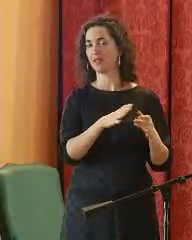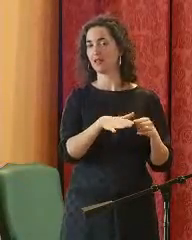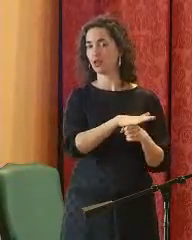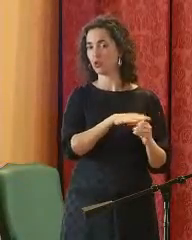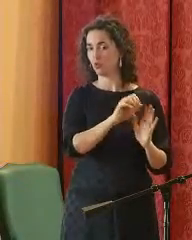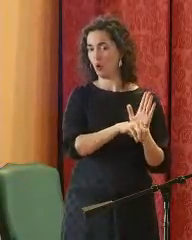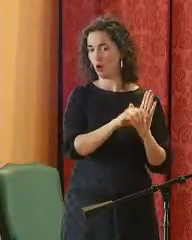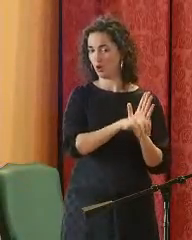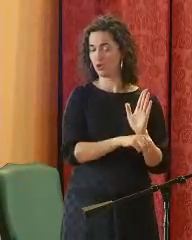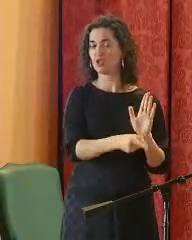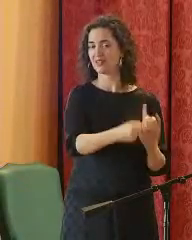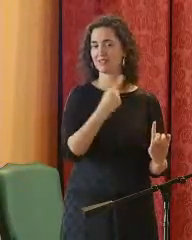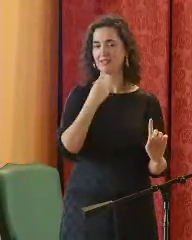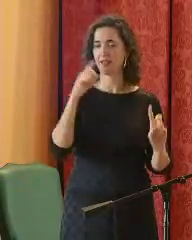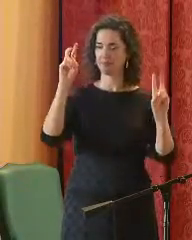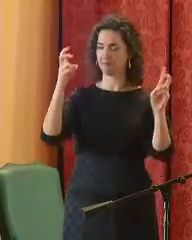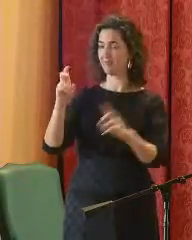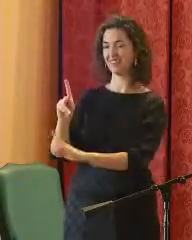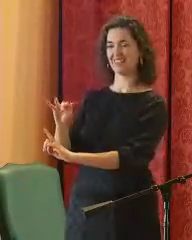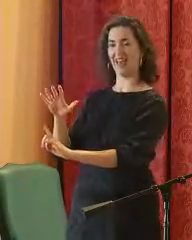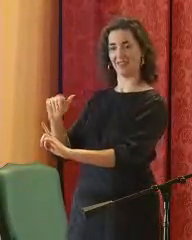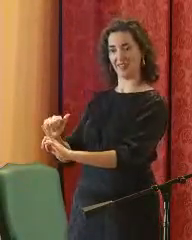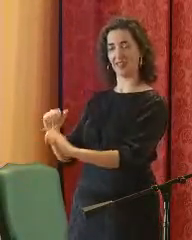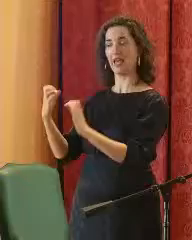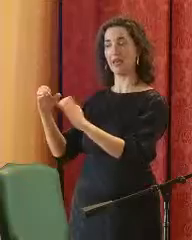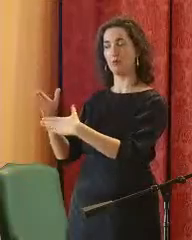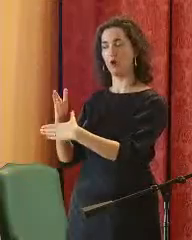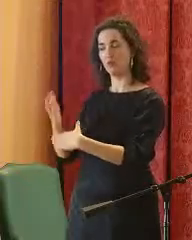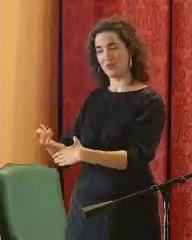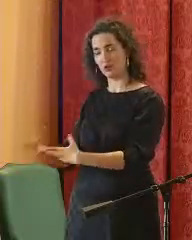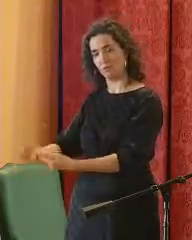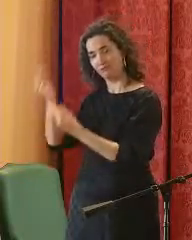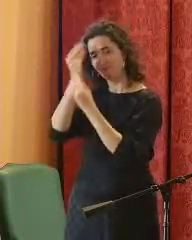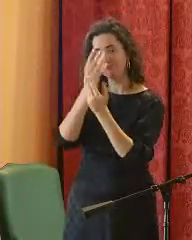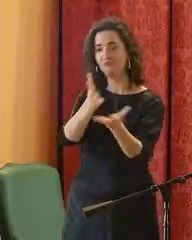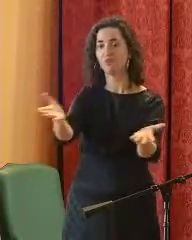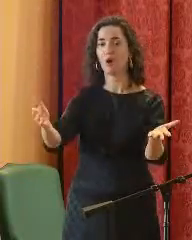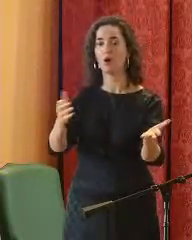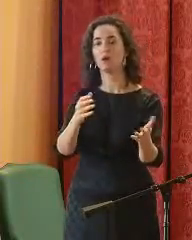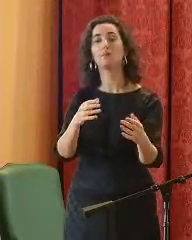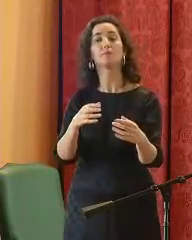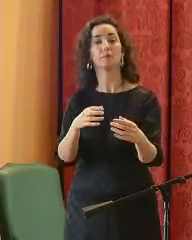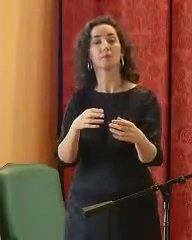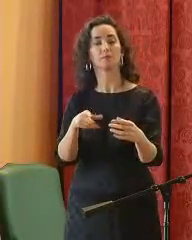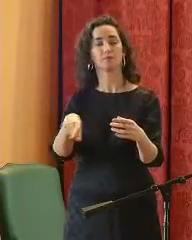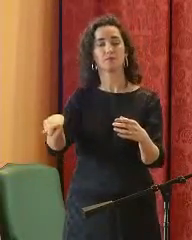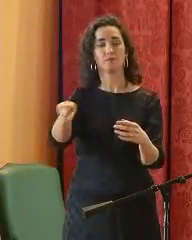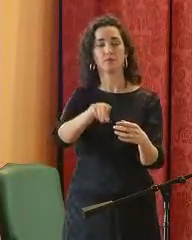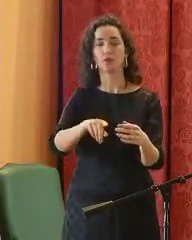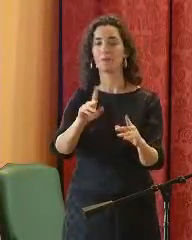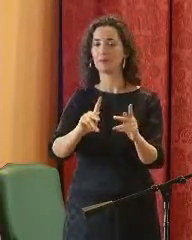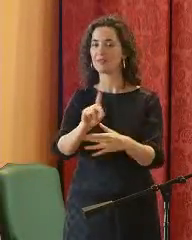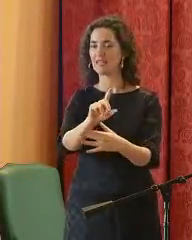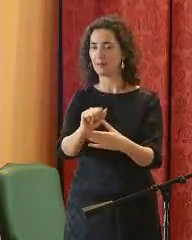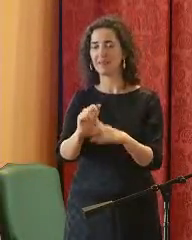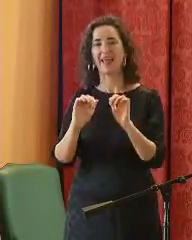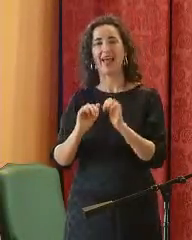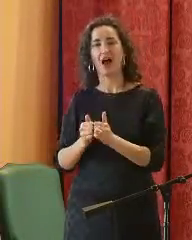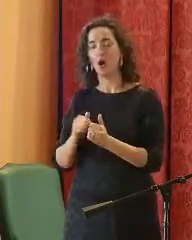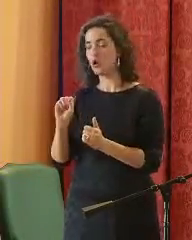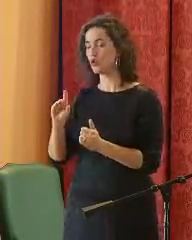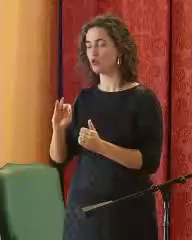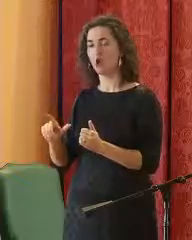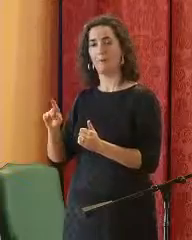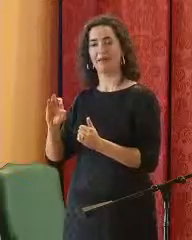Kathy shared emergency resources for individuals with disabilities through her social media group, even when she and